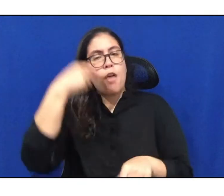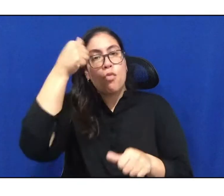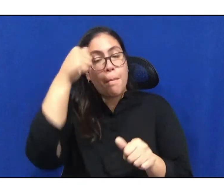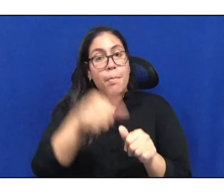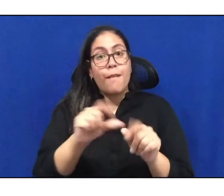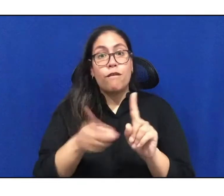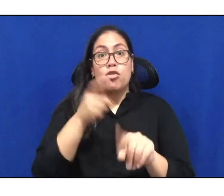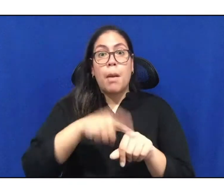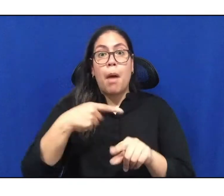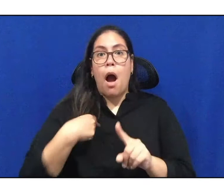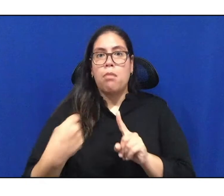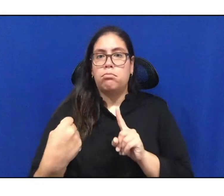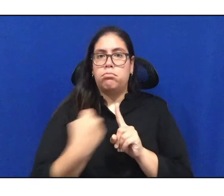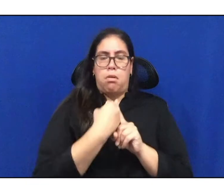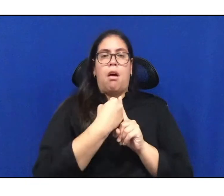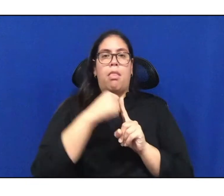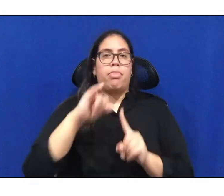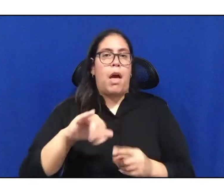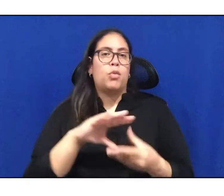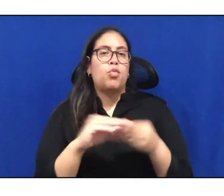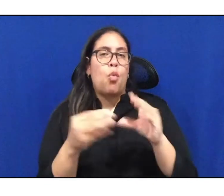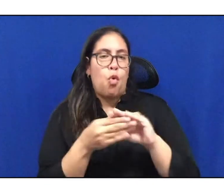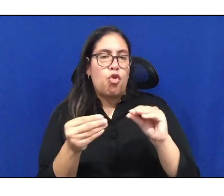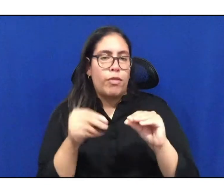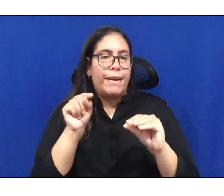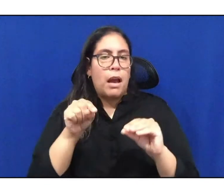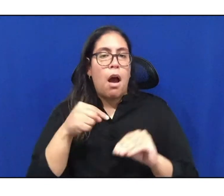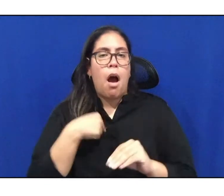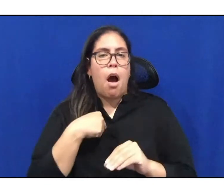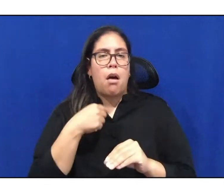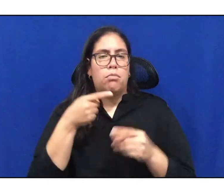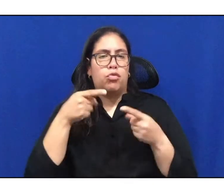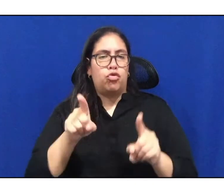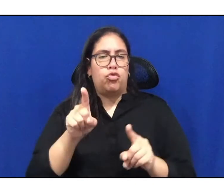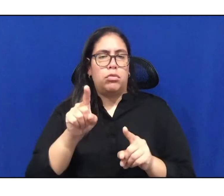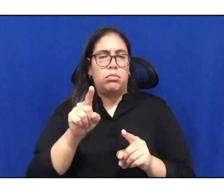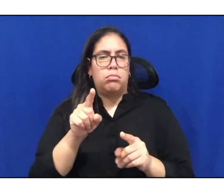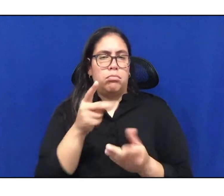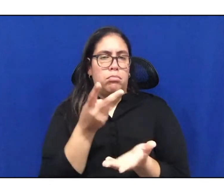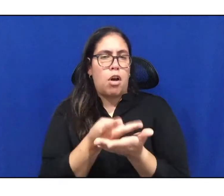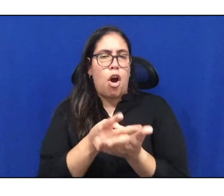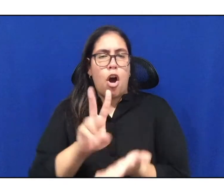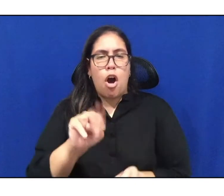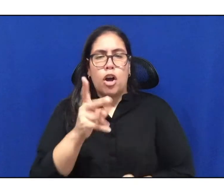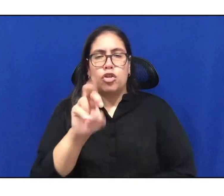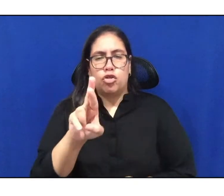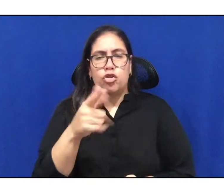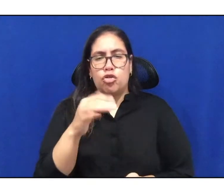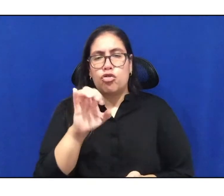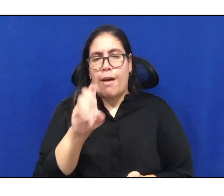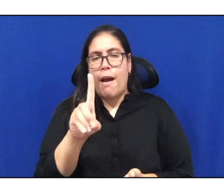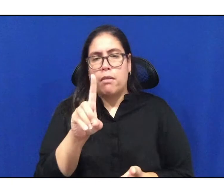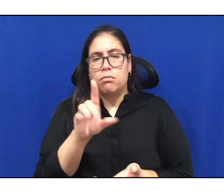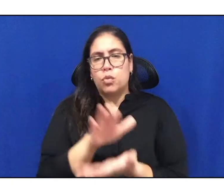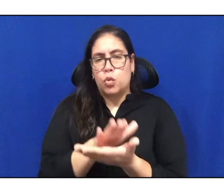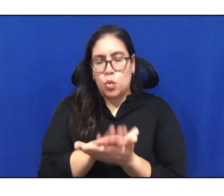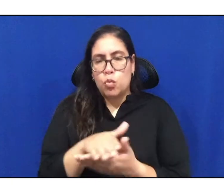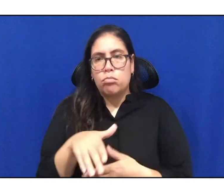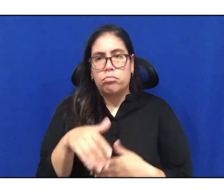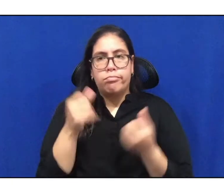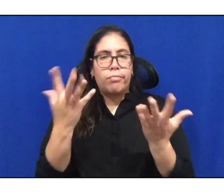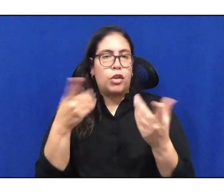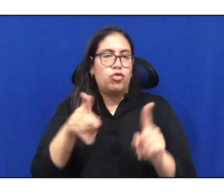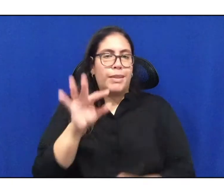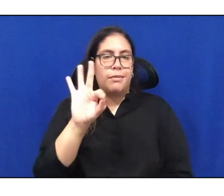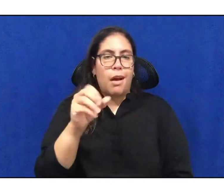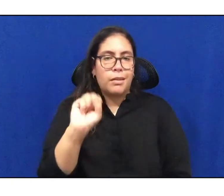story of Emmett Till. And I was an undergraduate. Like so many undergraduates in the 90s, a